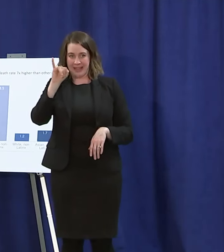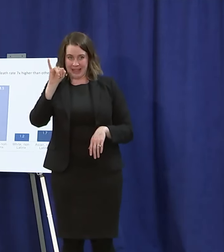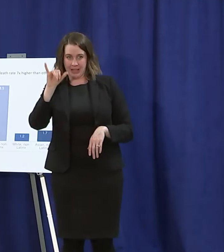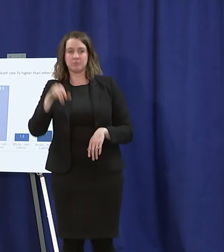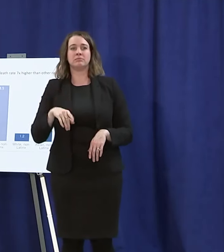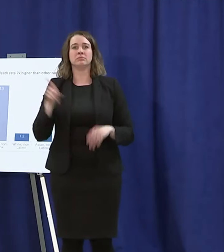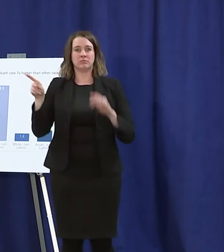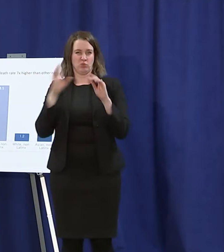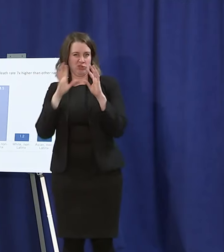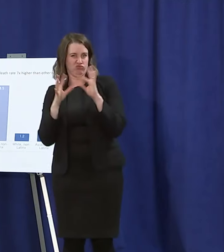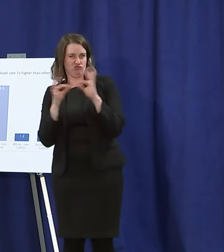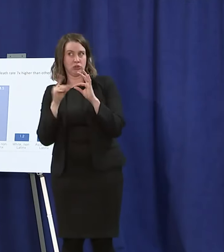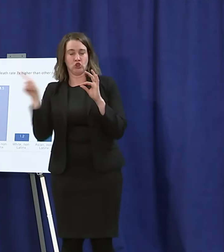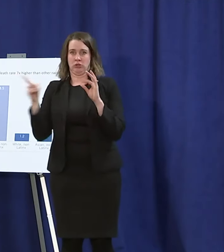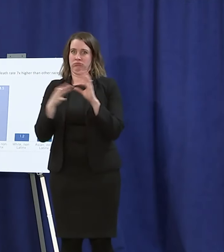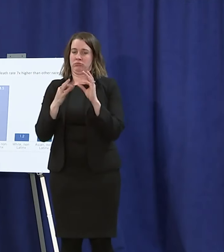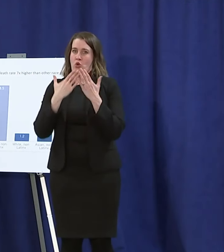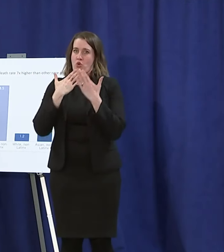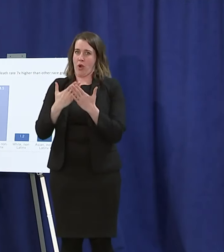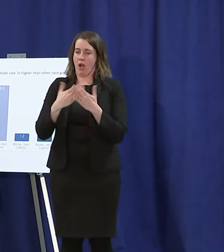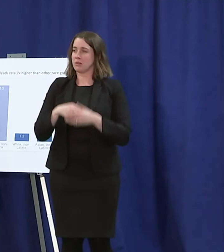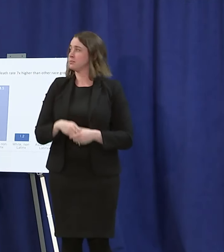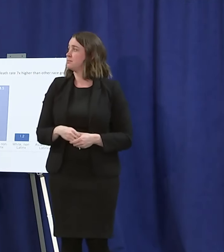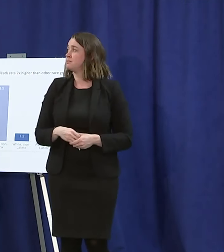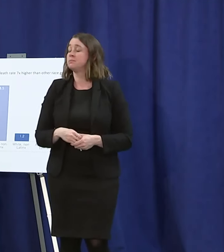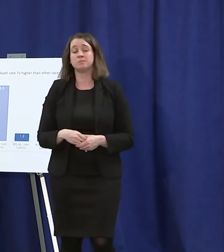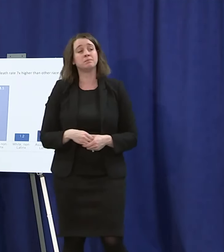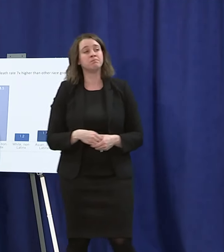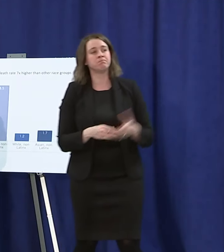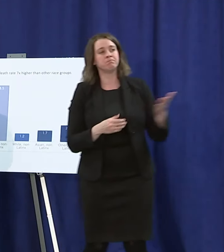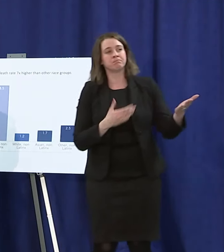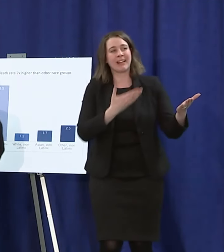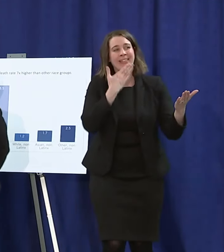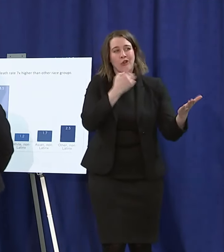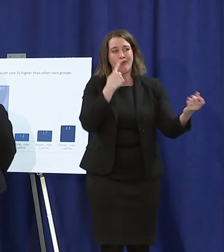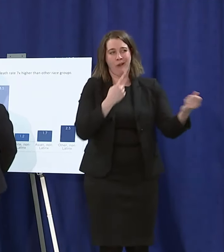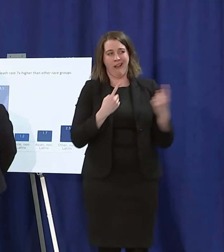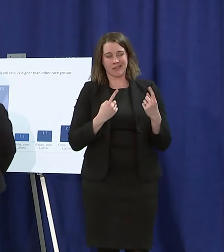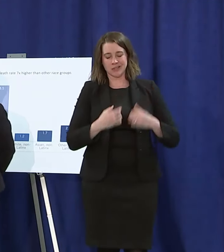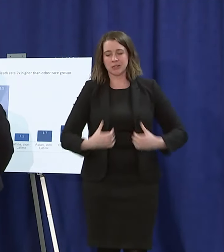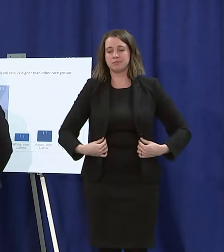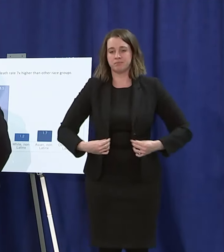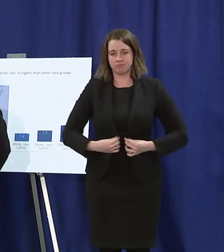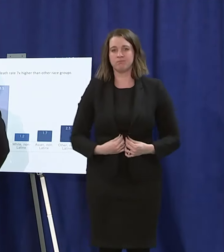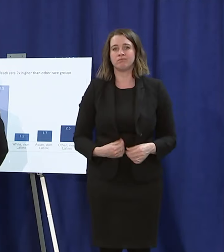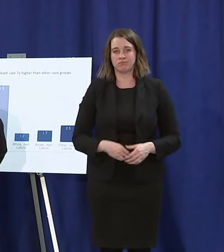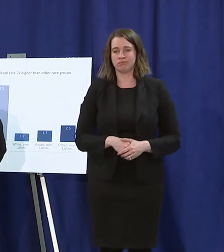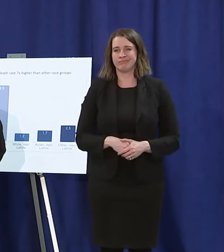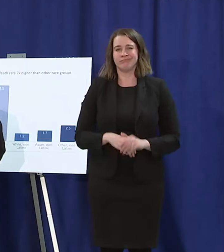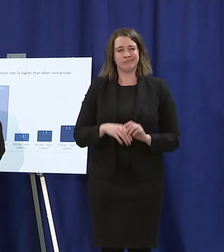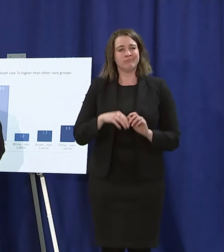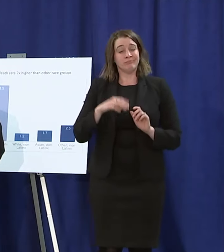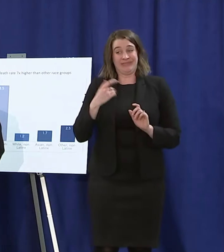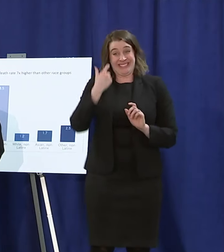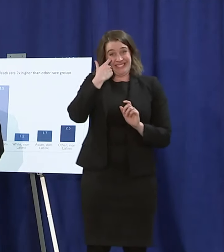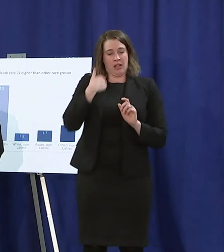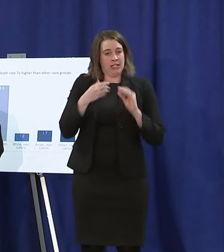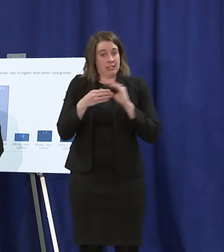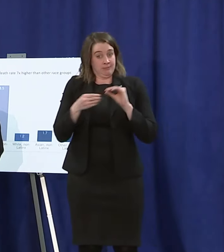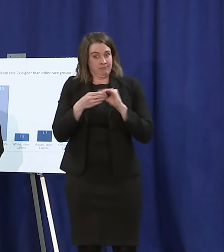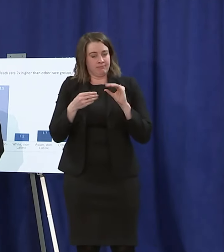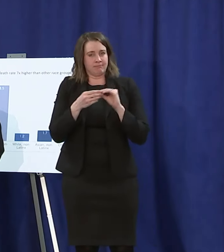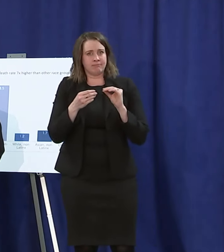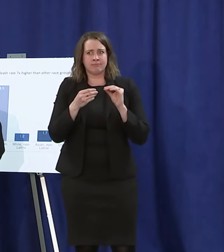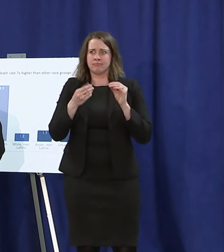Doctor? So, yes, thank you for bringing that up. And that was why we talked about the importance of while we talk about